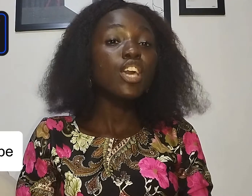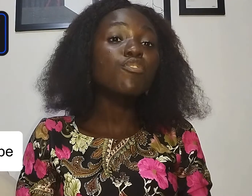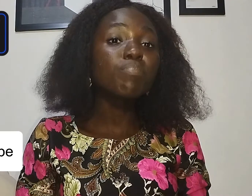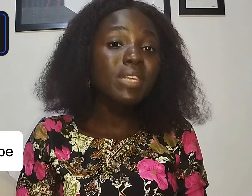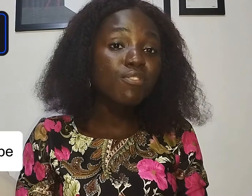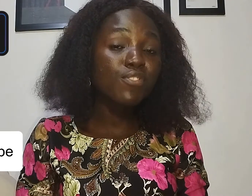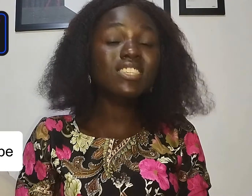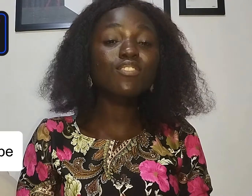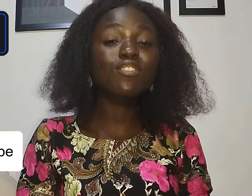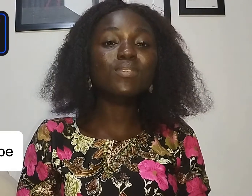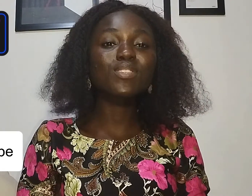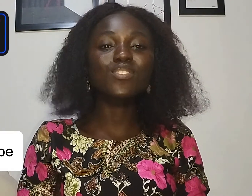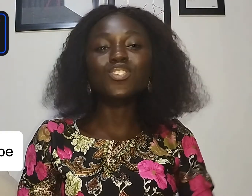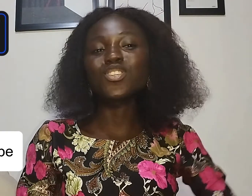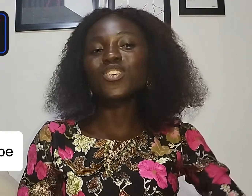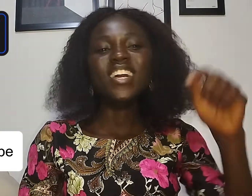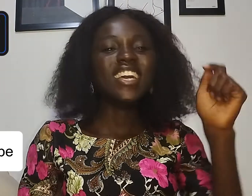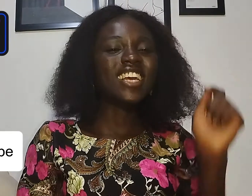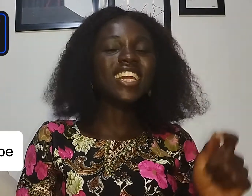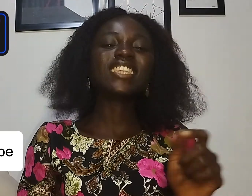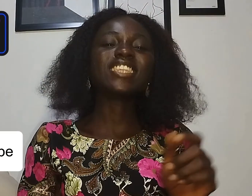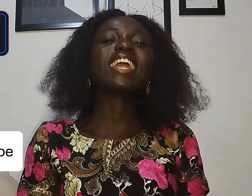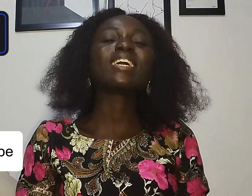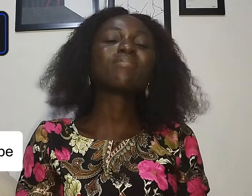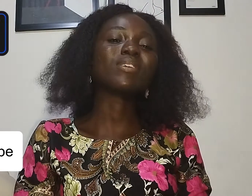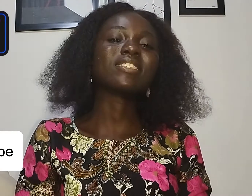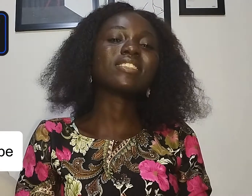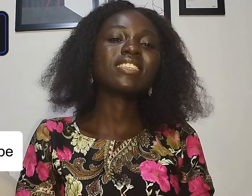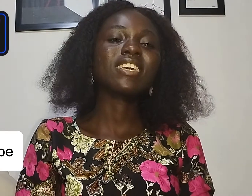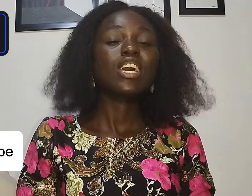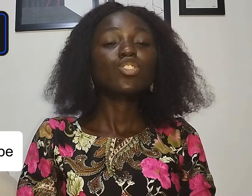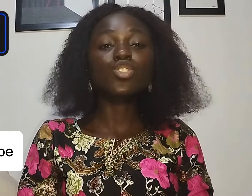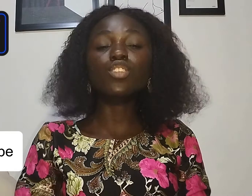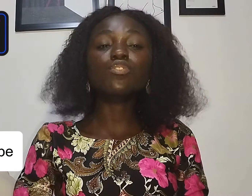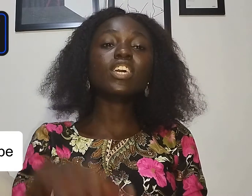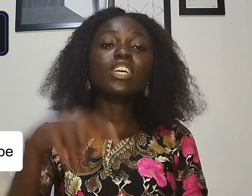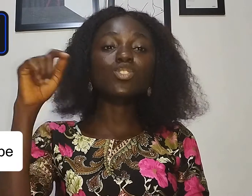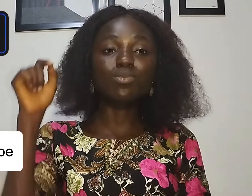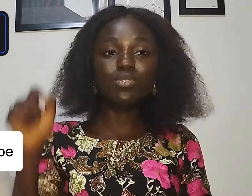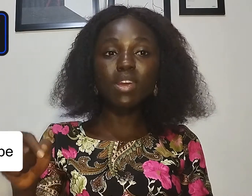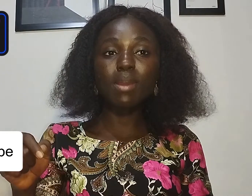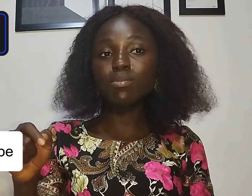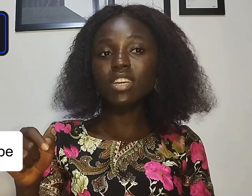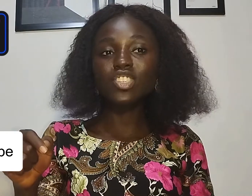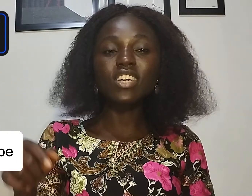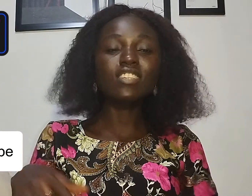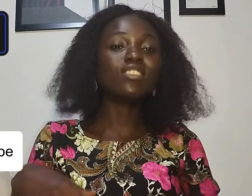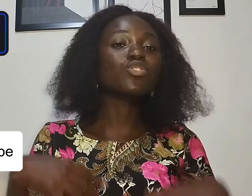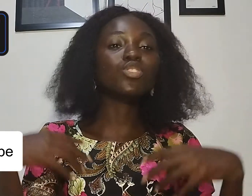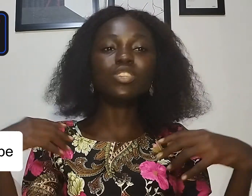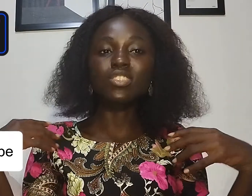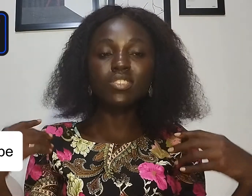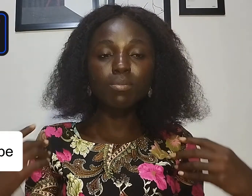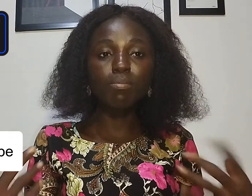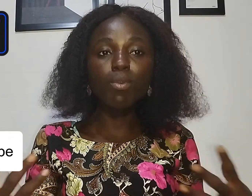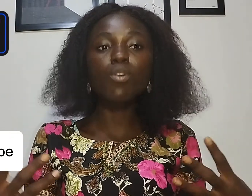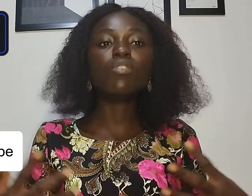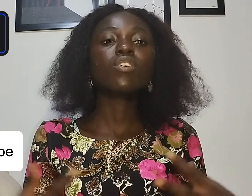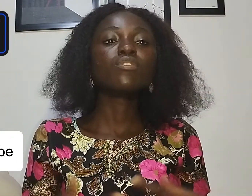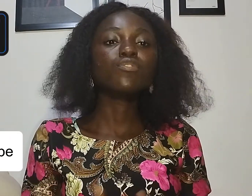you benefited from this video, click the like button. Do not forget to subscribe to my channel so you can see more